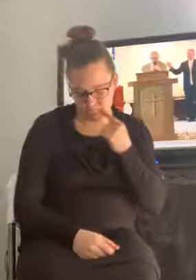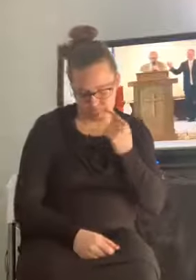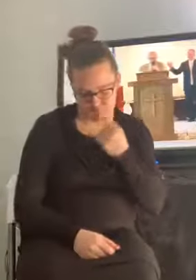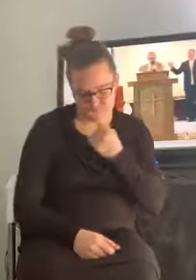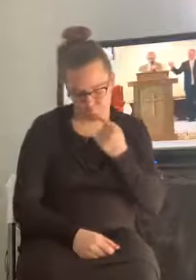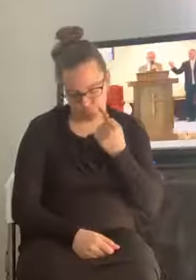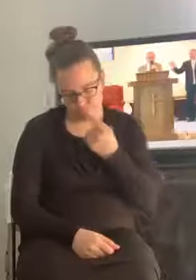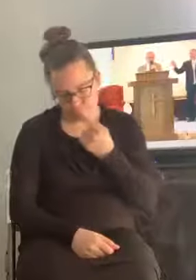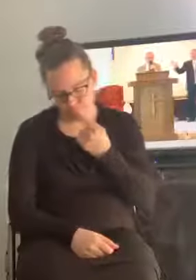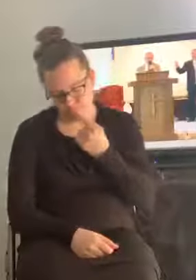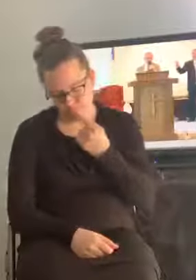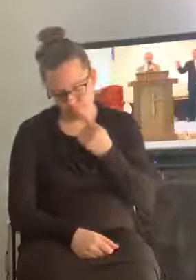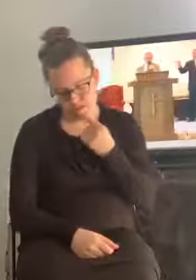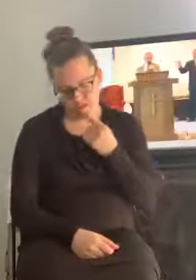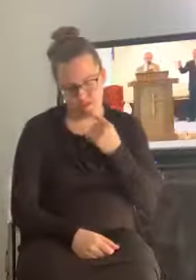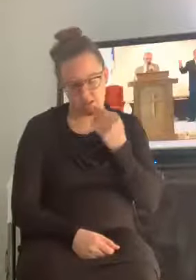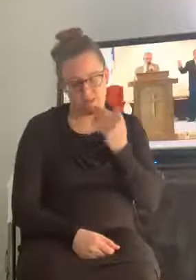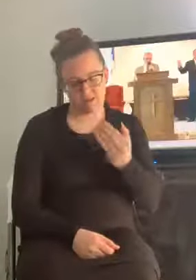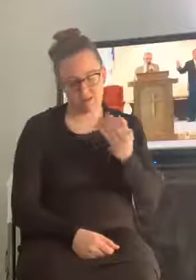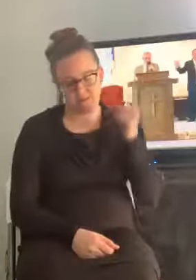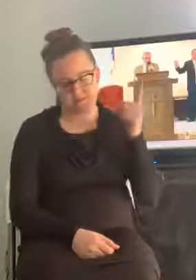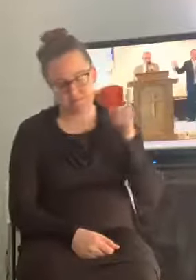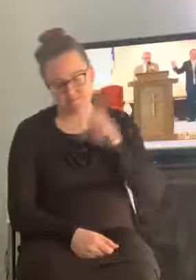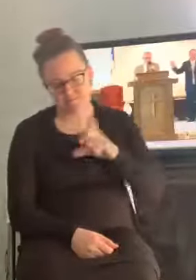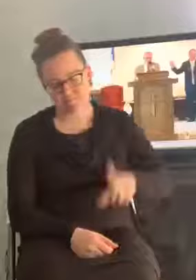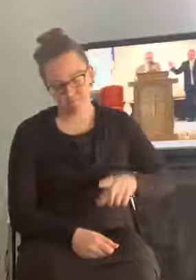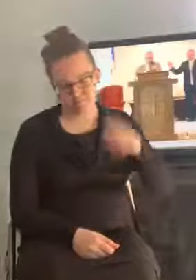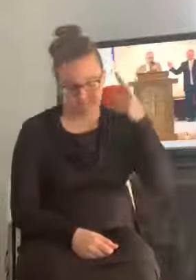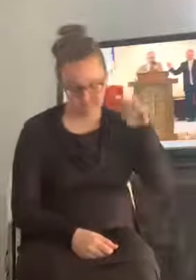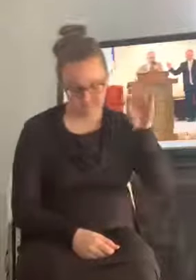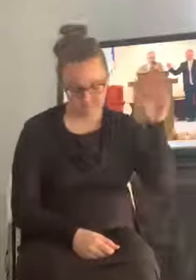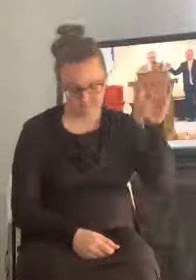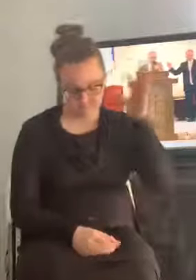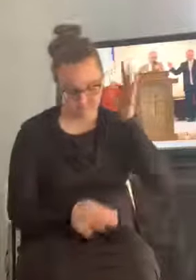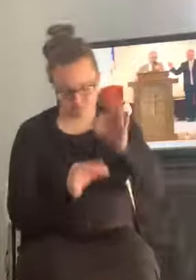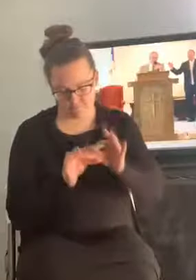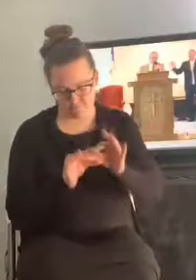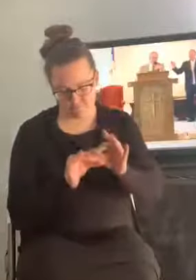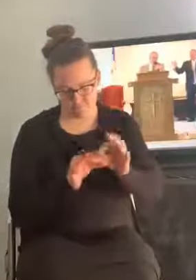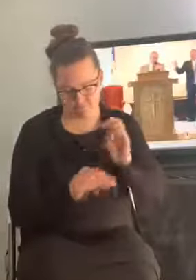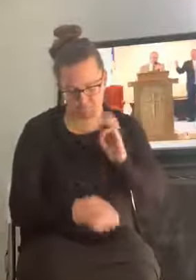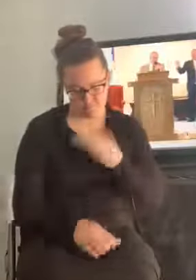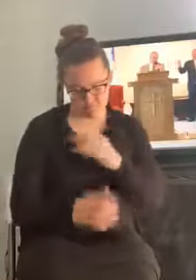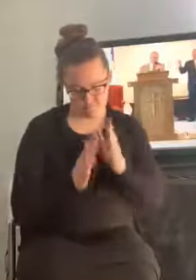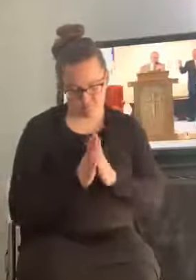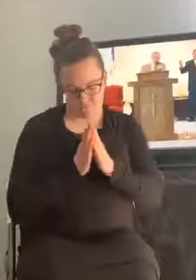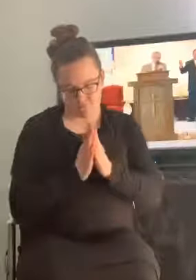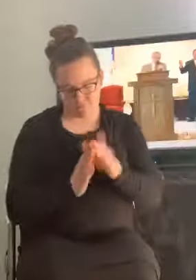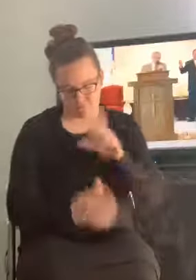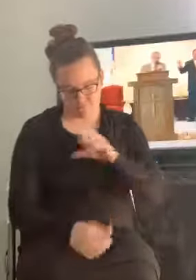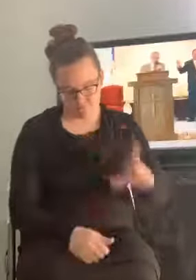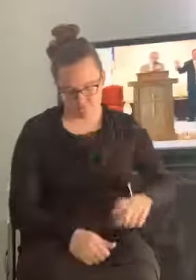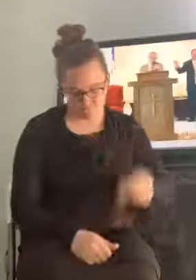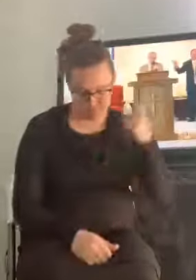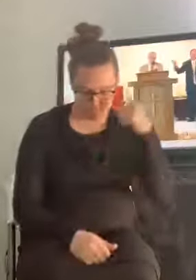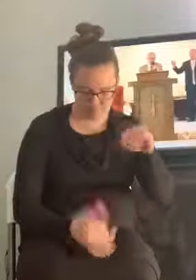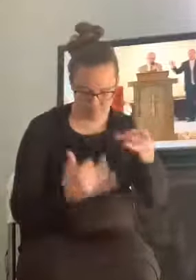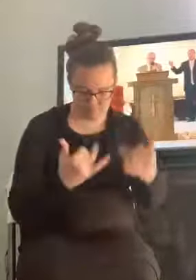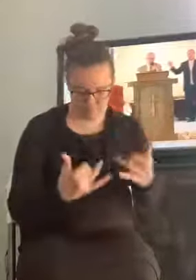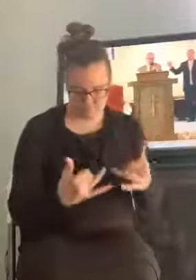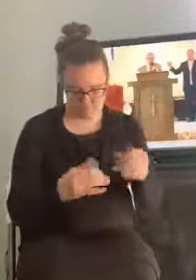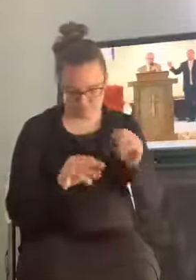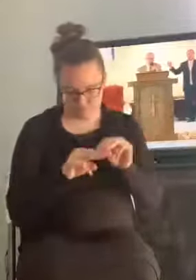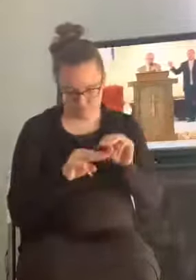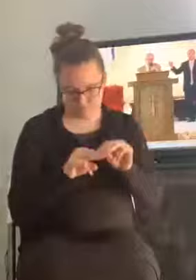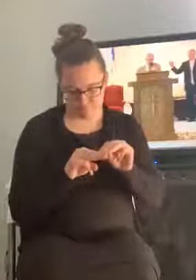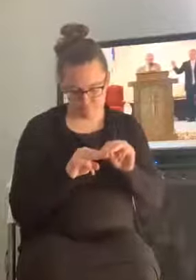Thankful, Lord, for your faithfulness to us. Lord, I pray today that this word, Lord, will be launched in our